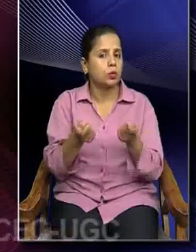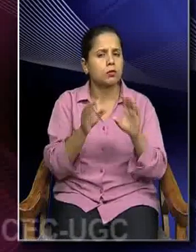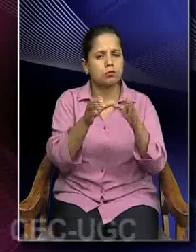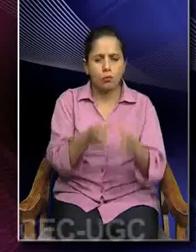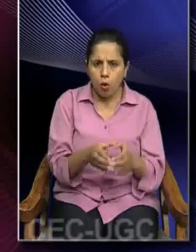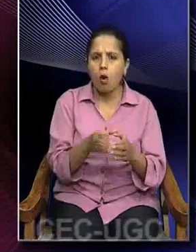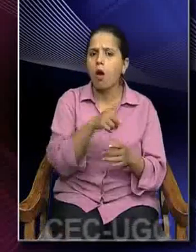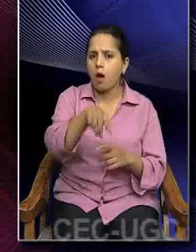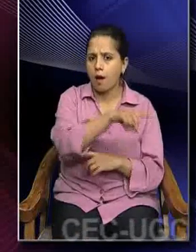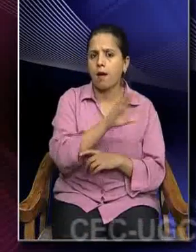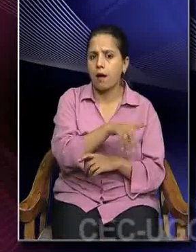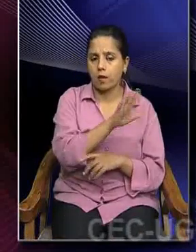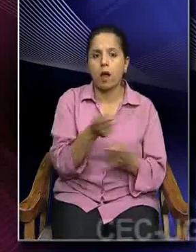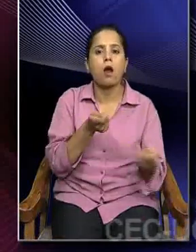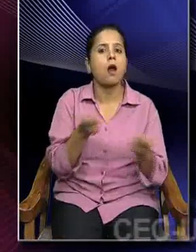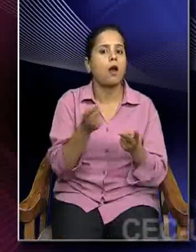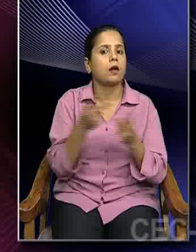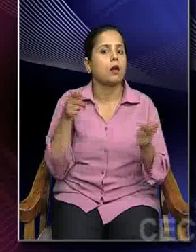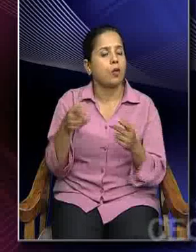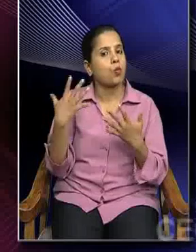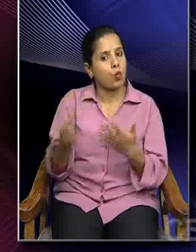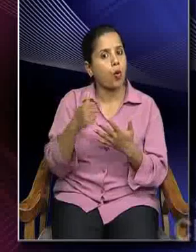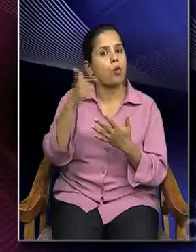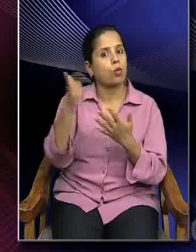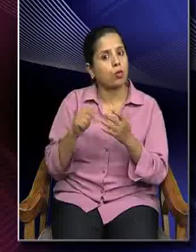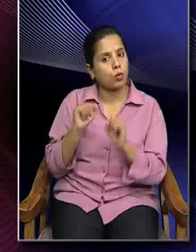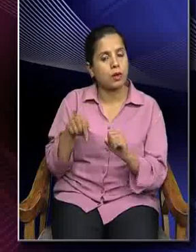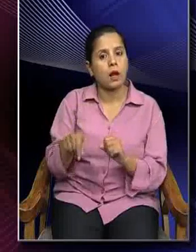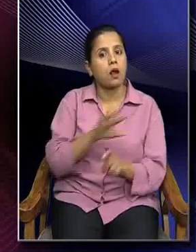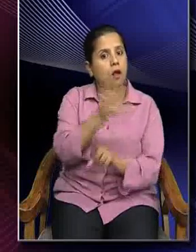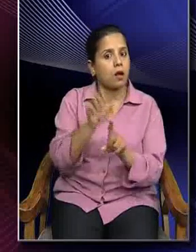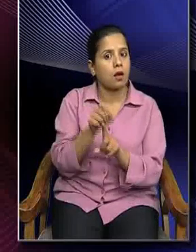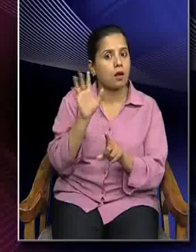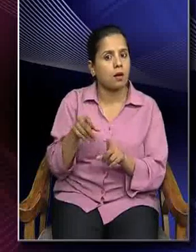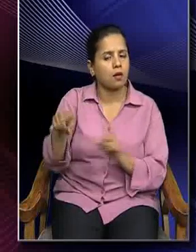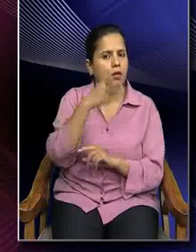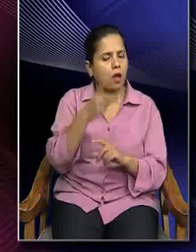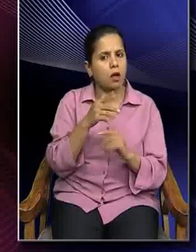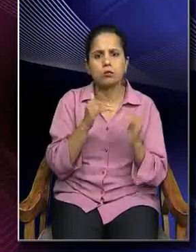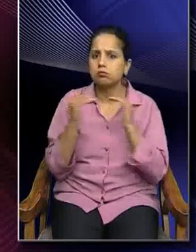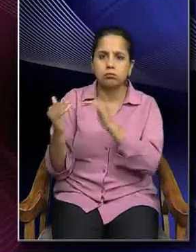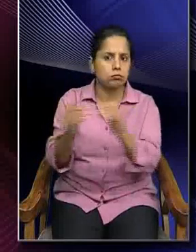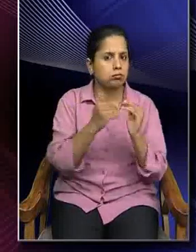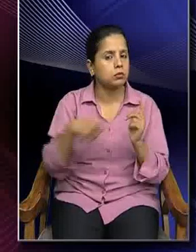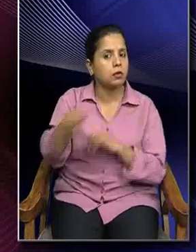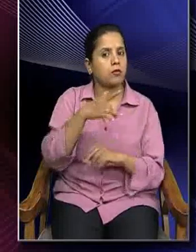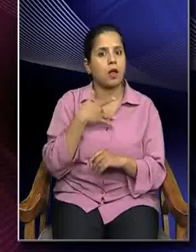section who are able to own means of production. Their culture becomes hegemonic and they kind